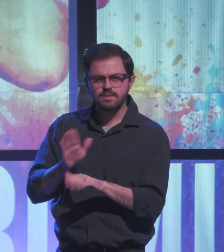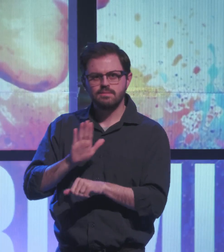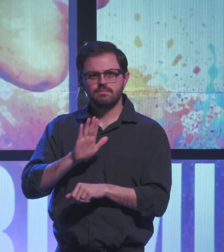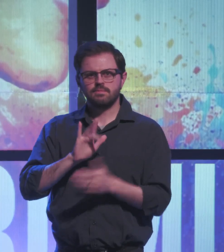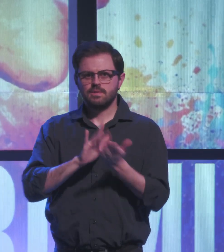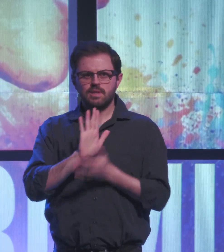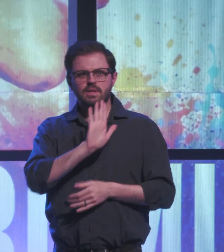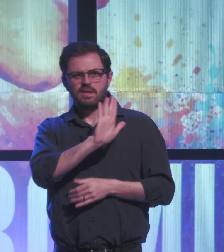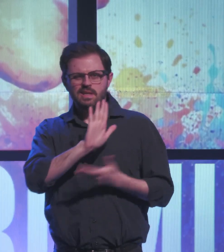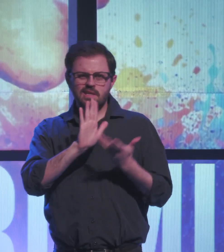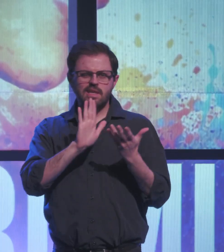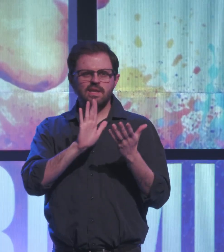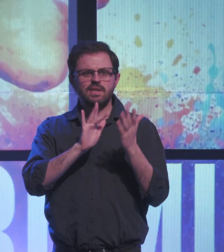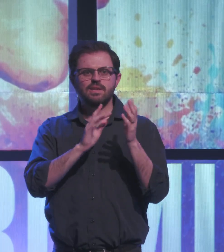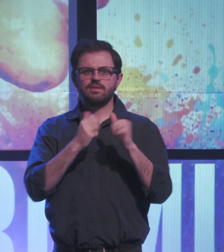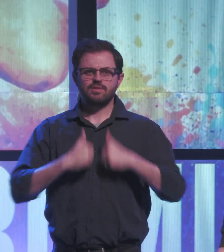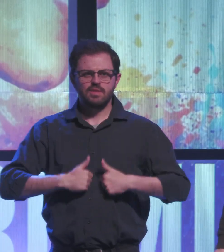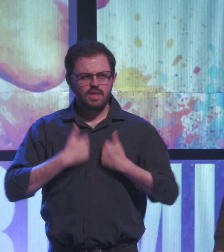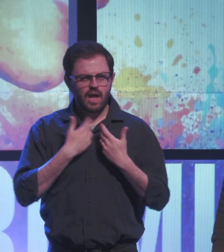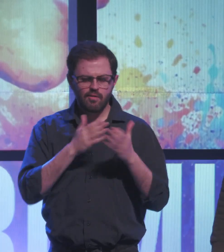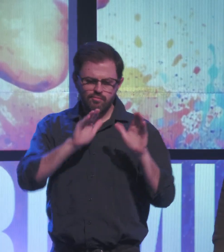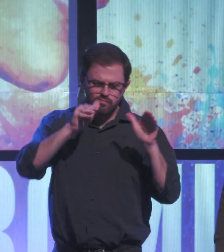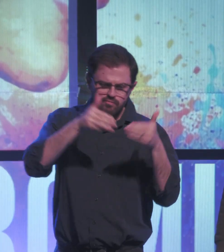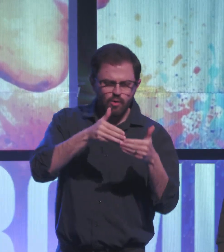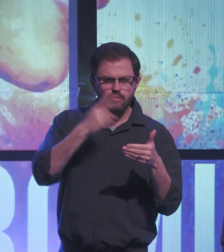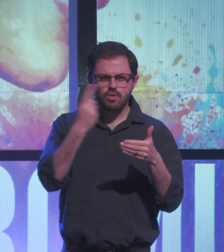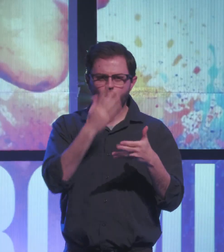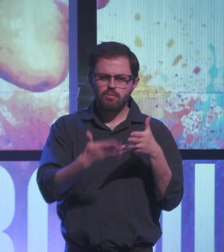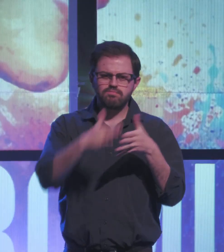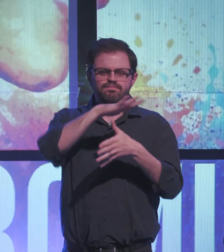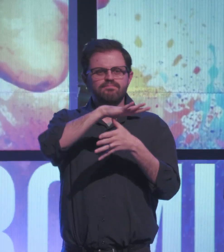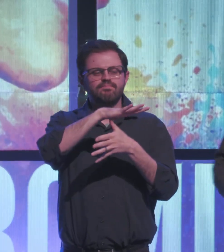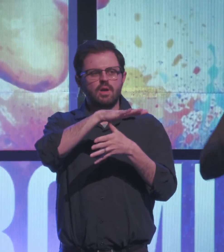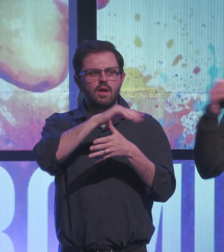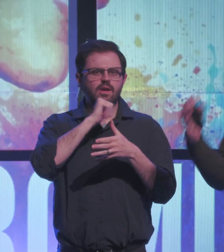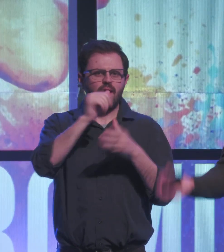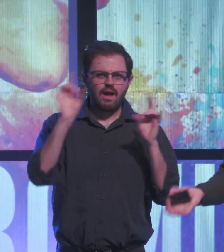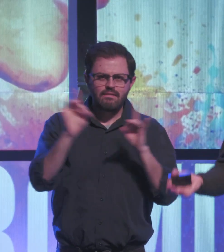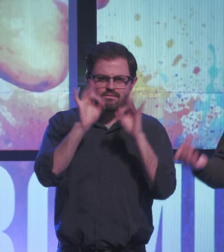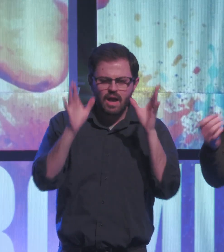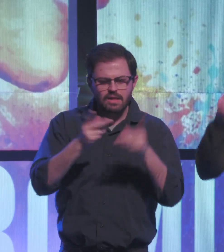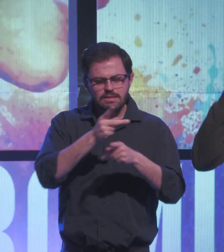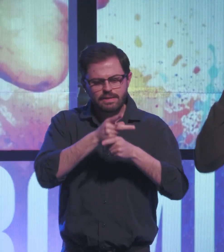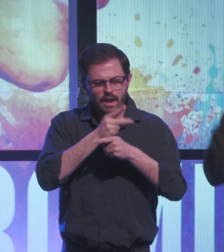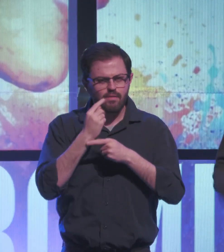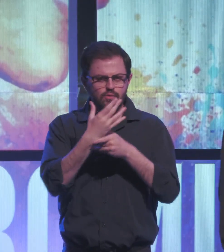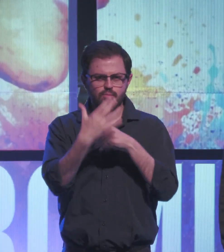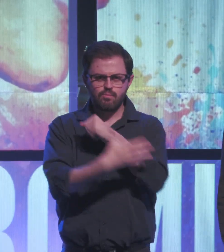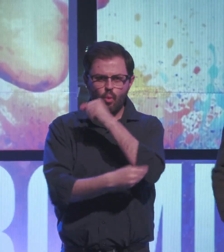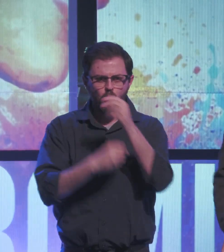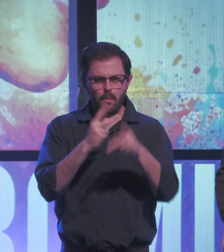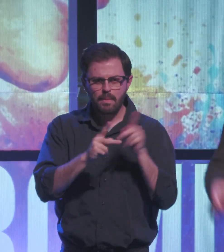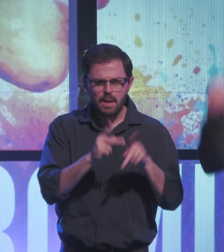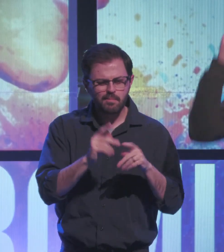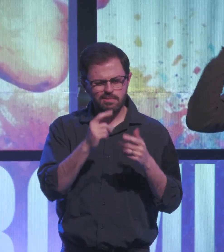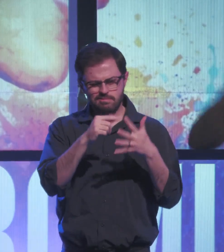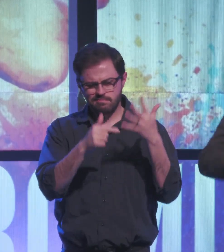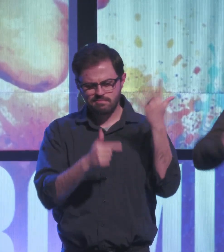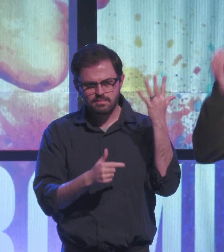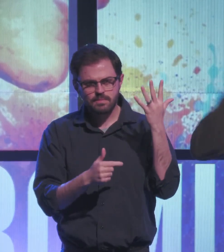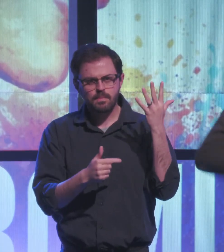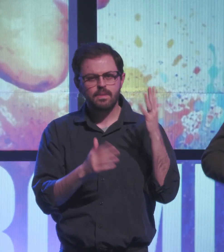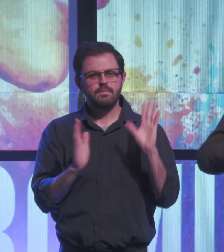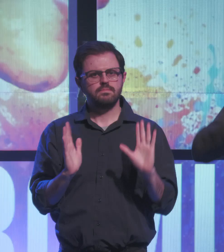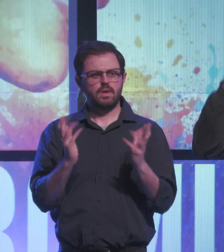around nonviolence, care for the poor, right? All of these things. So I just want you to know, you